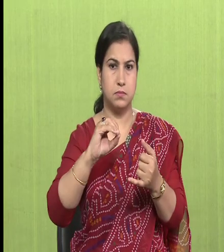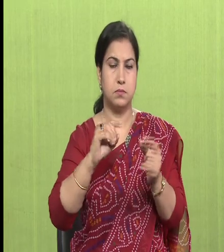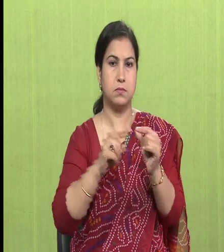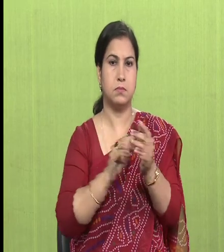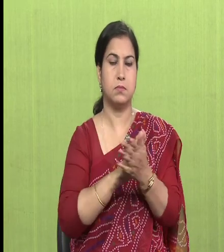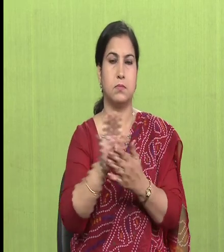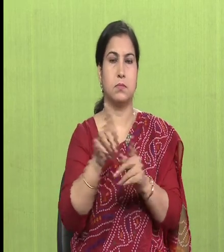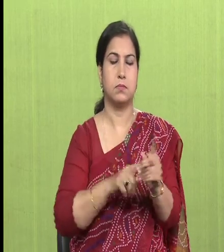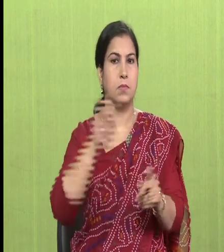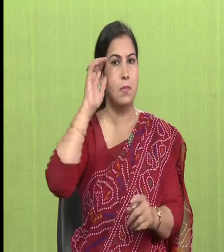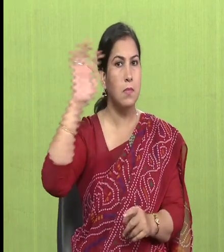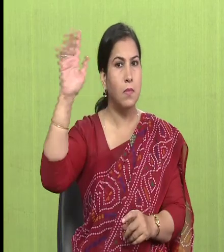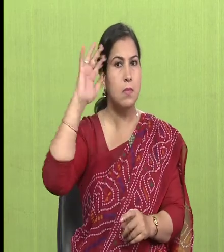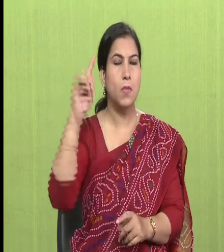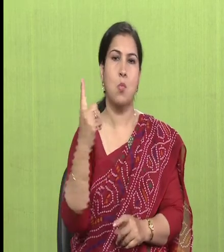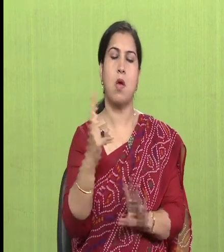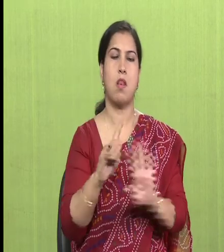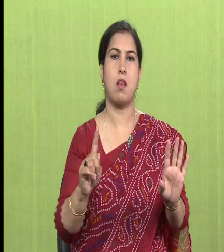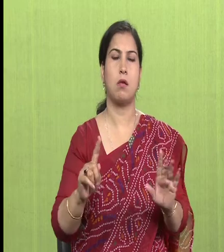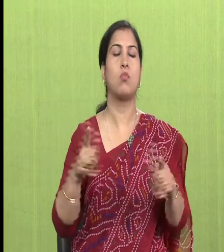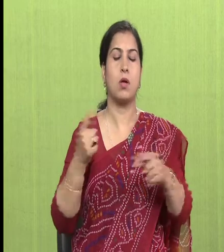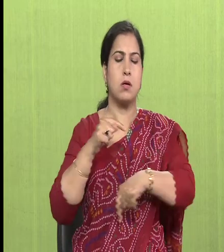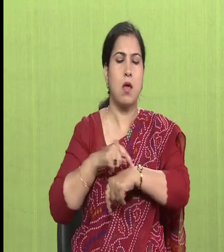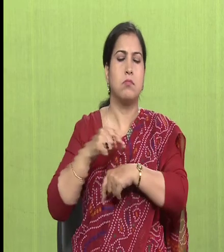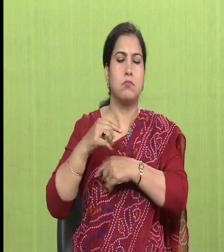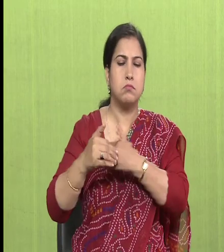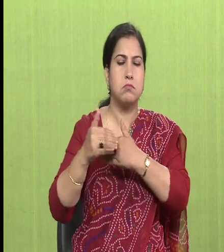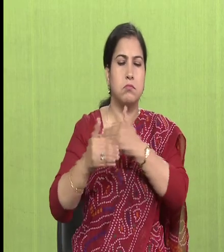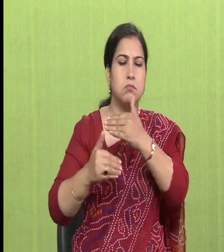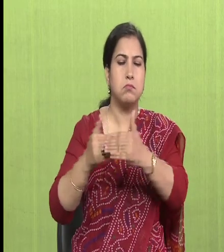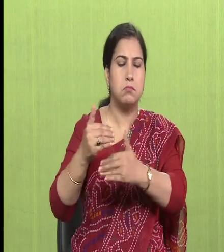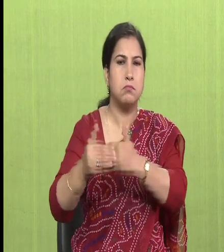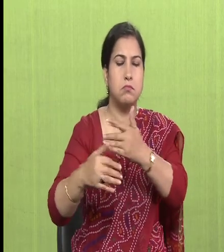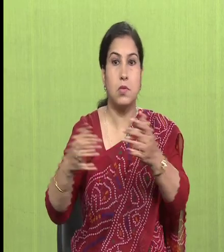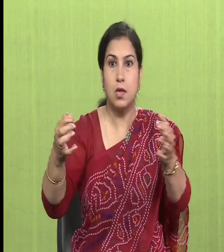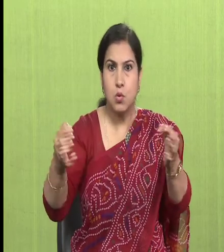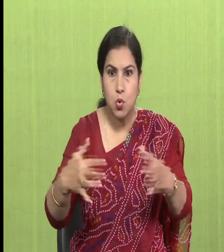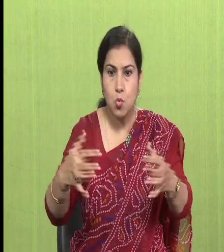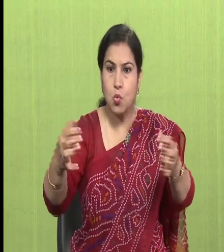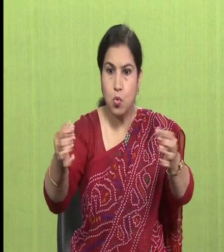However, later with time many new subjects became